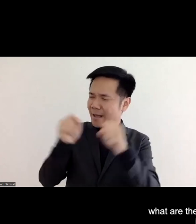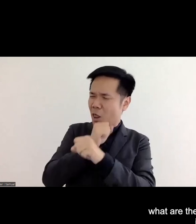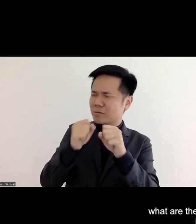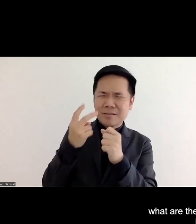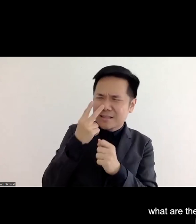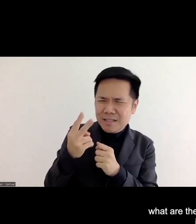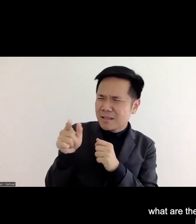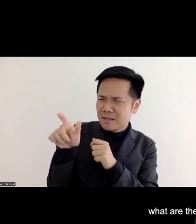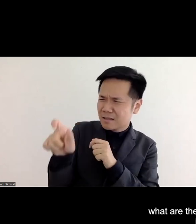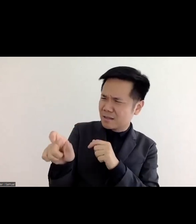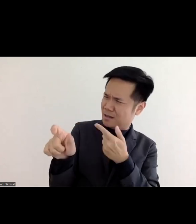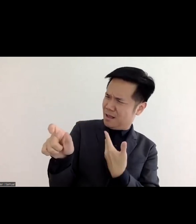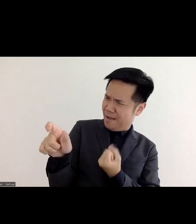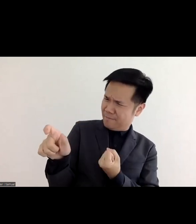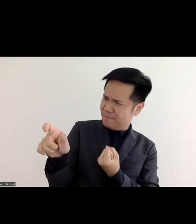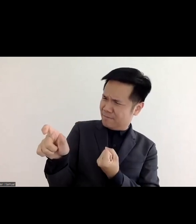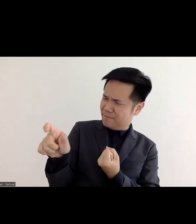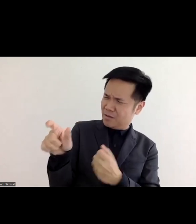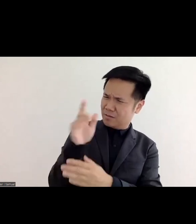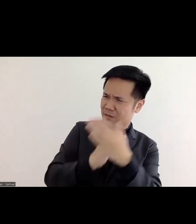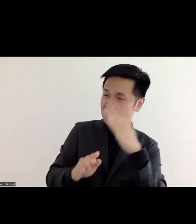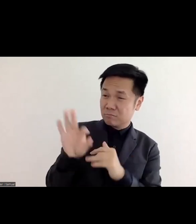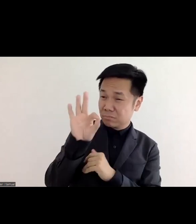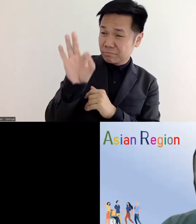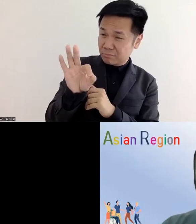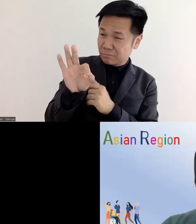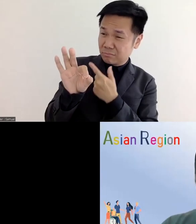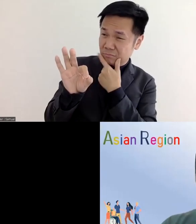inputs to have better inclusion?